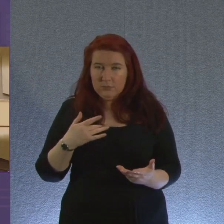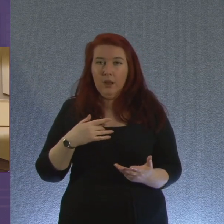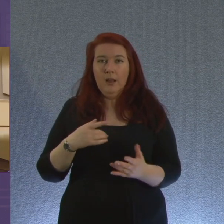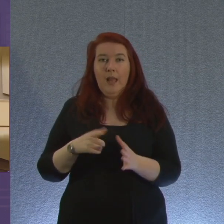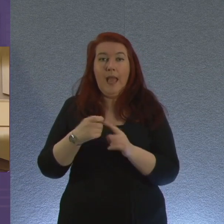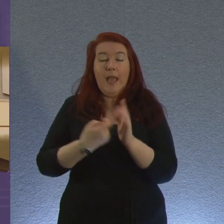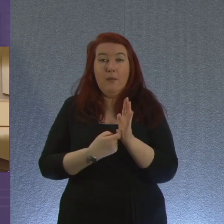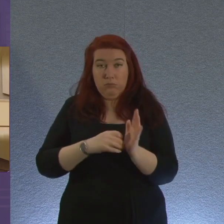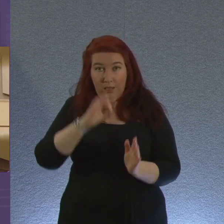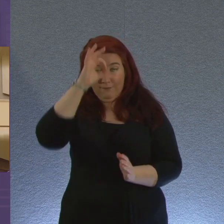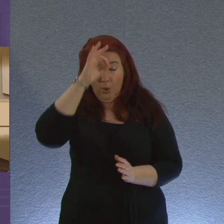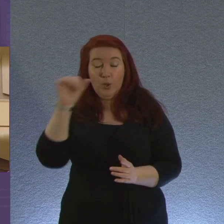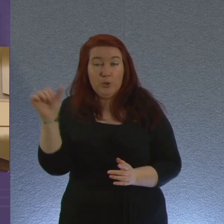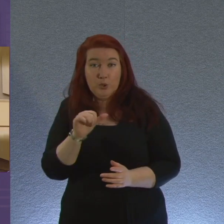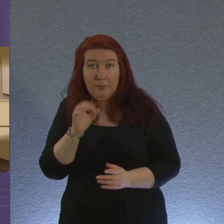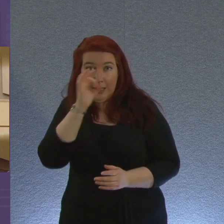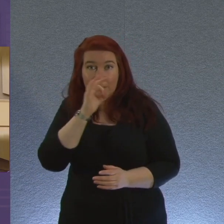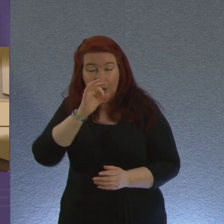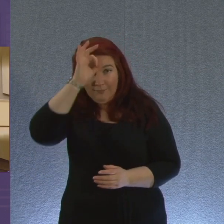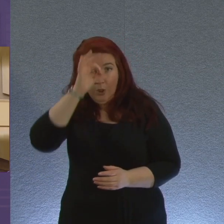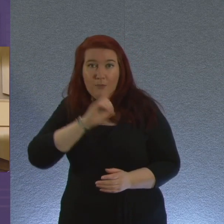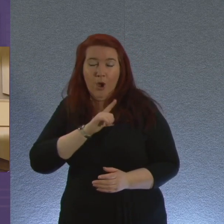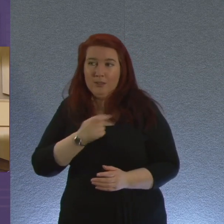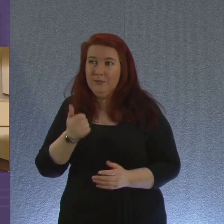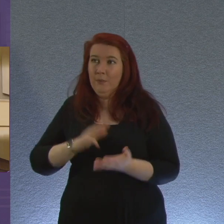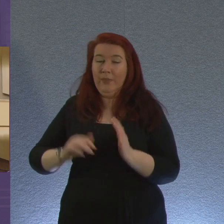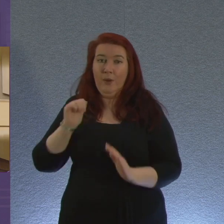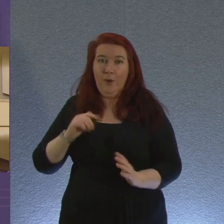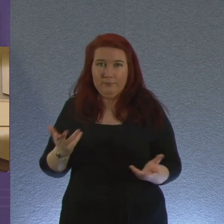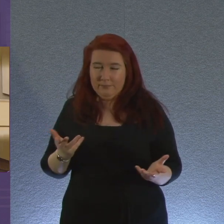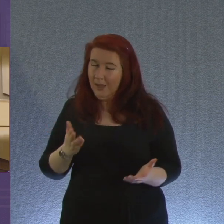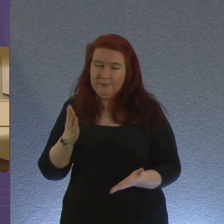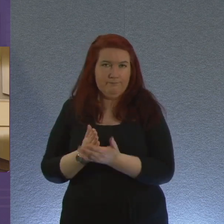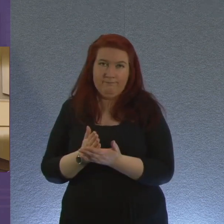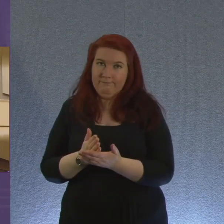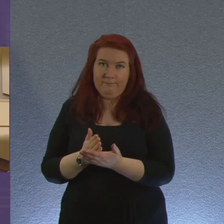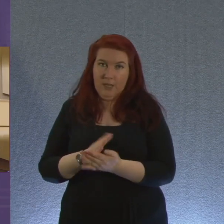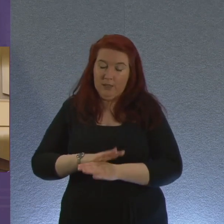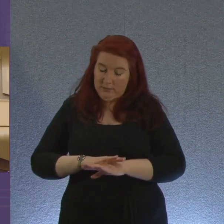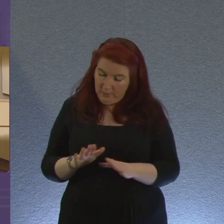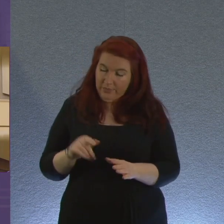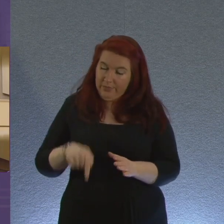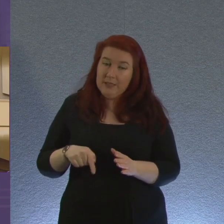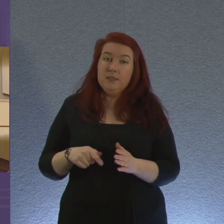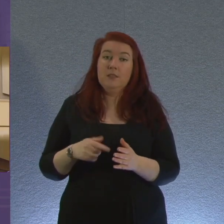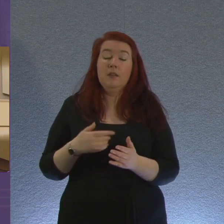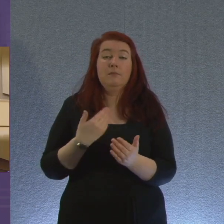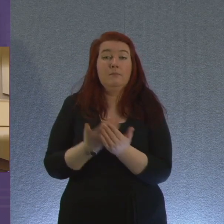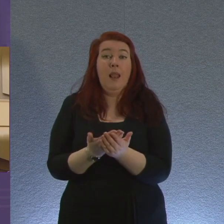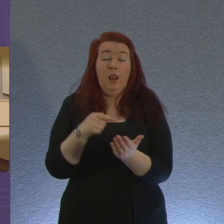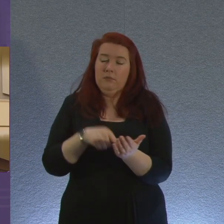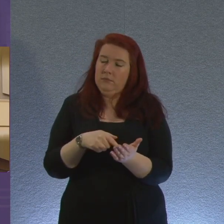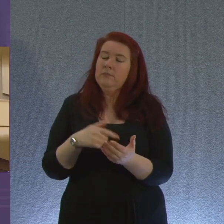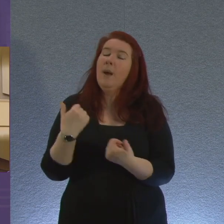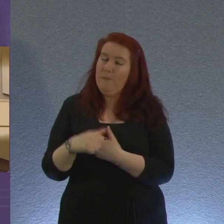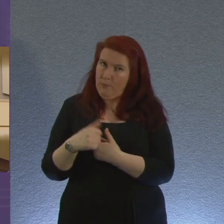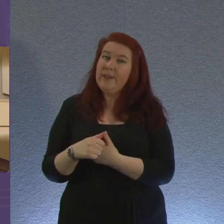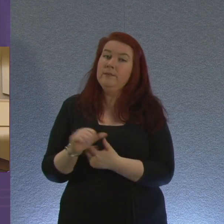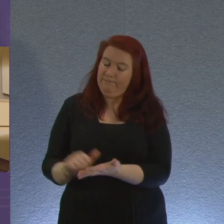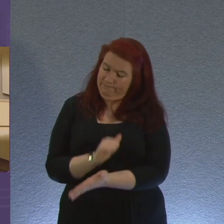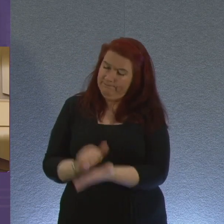few weeks or months ago. The Parliament's provisions for emergency legislation, however, are appropriate in these circumstances, given we face